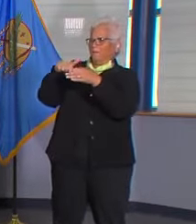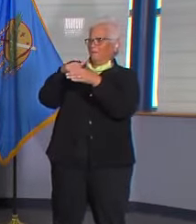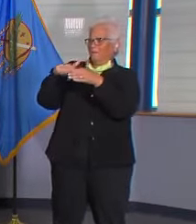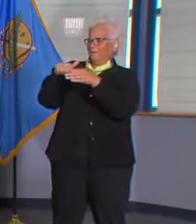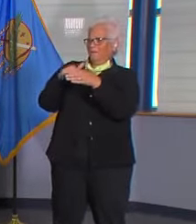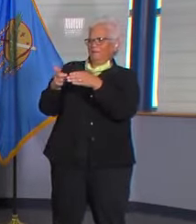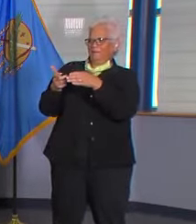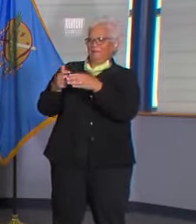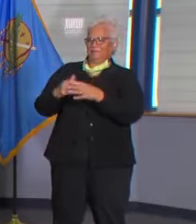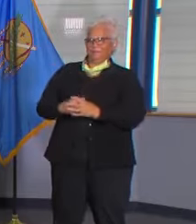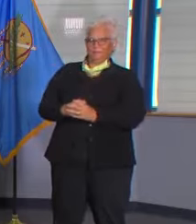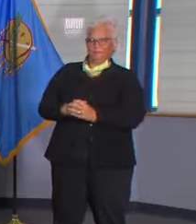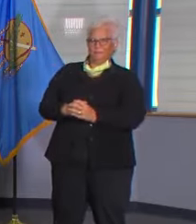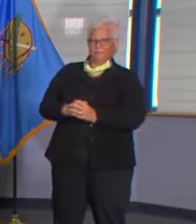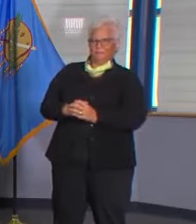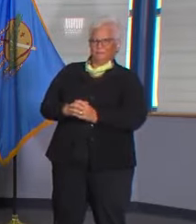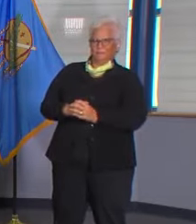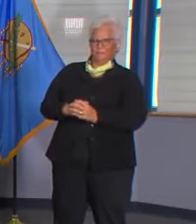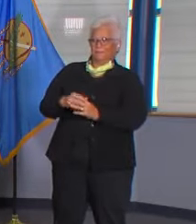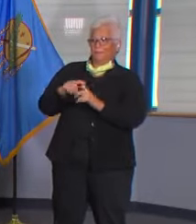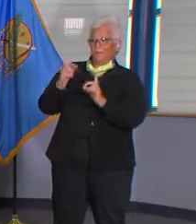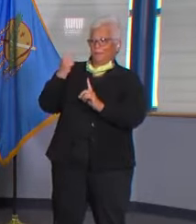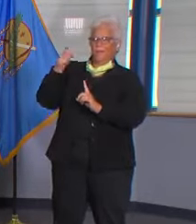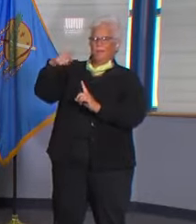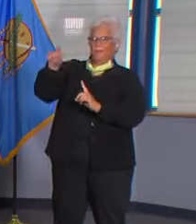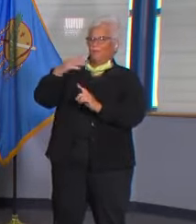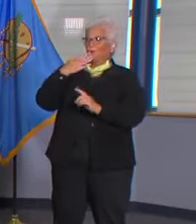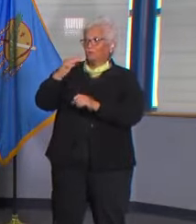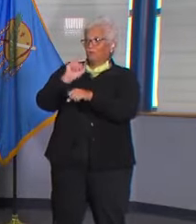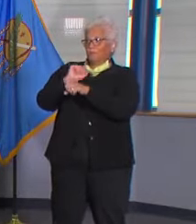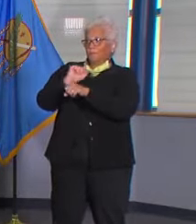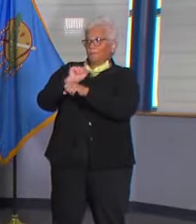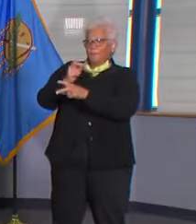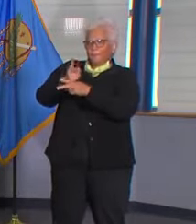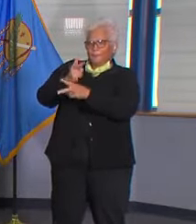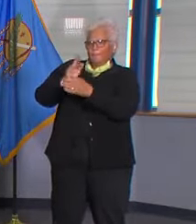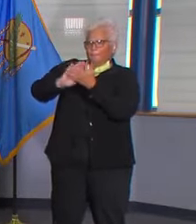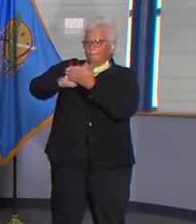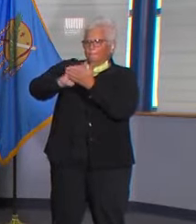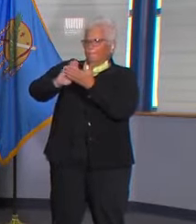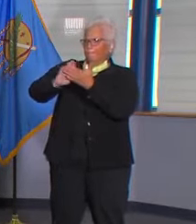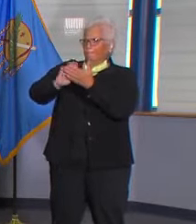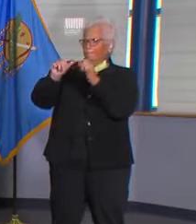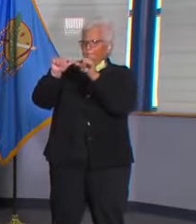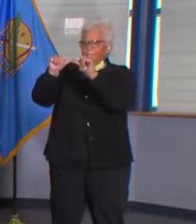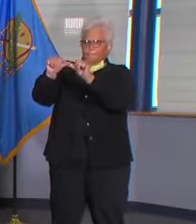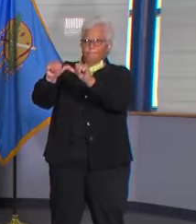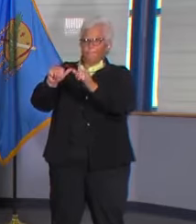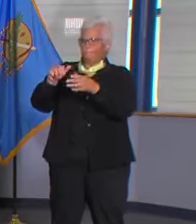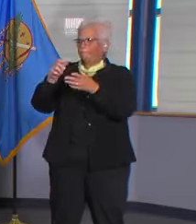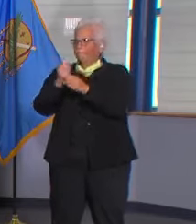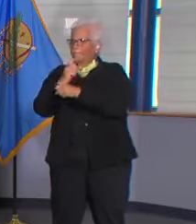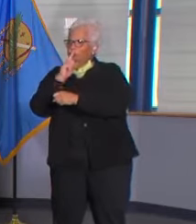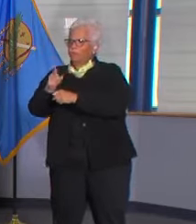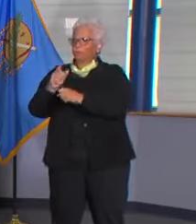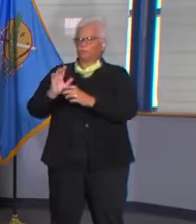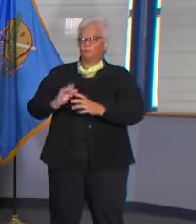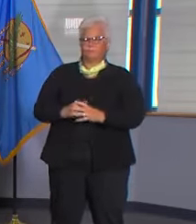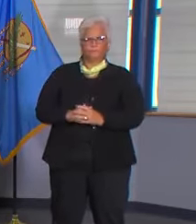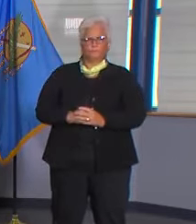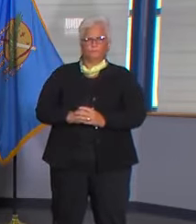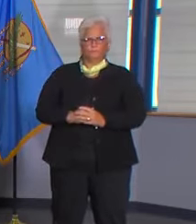with implementing infection control protocol. But this is an opportunistic virus, and any opportunity it has to hitchhike